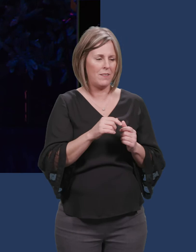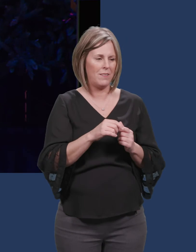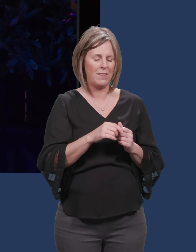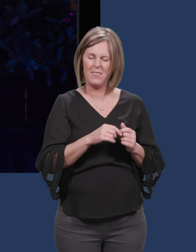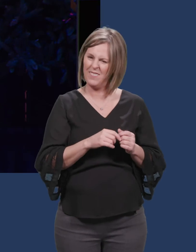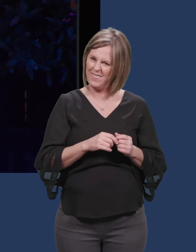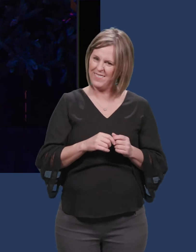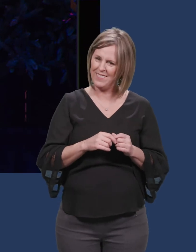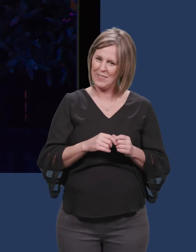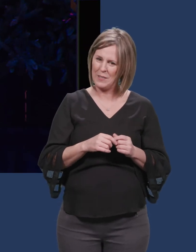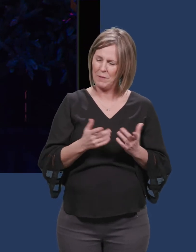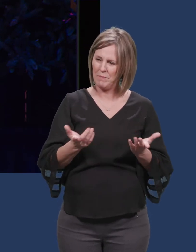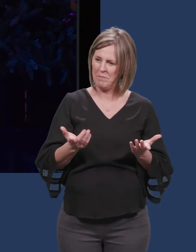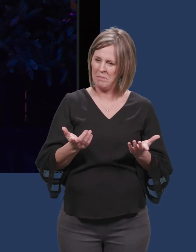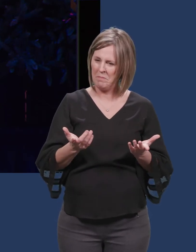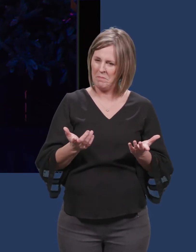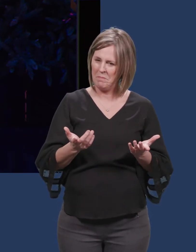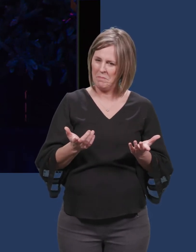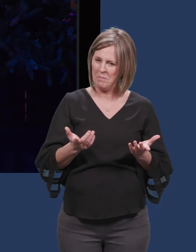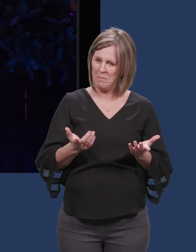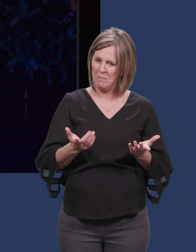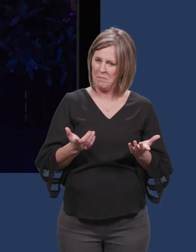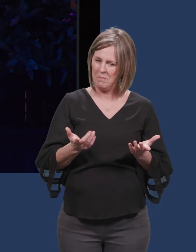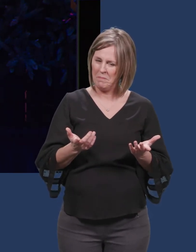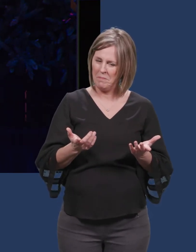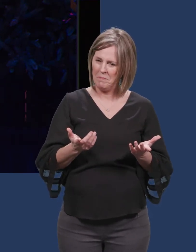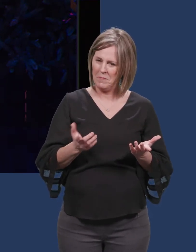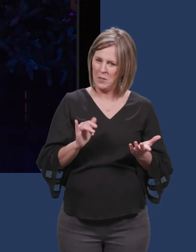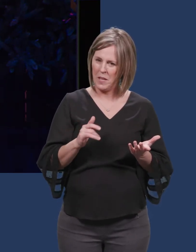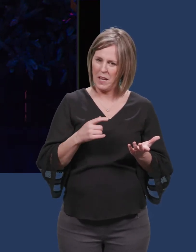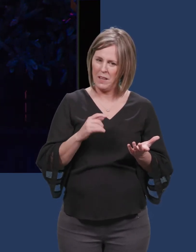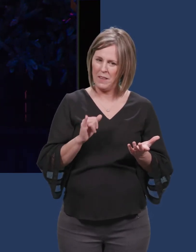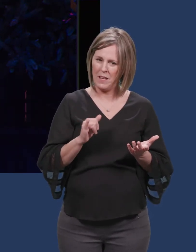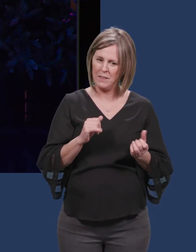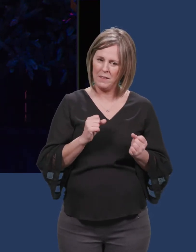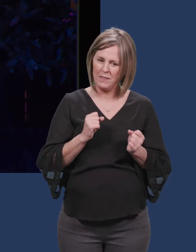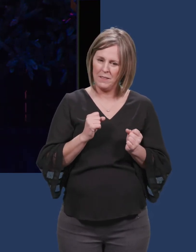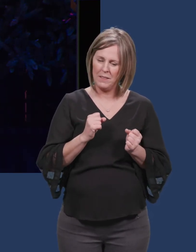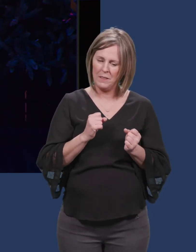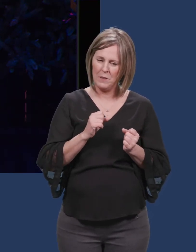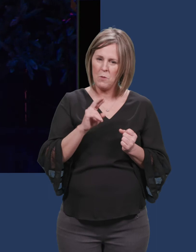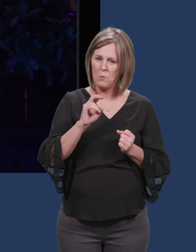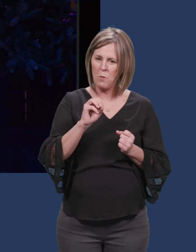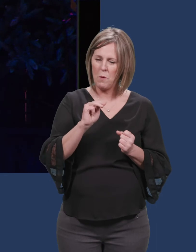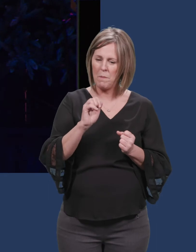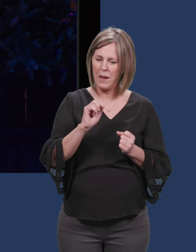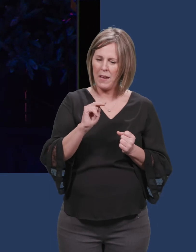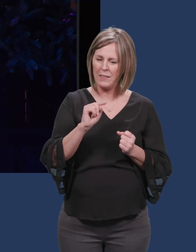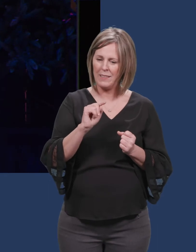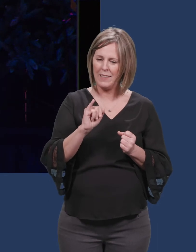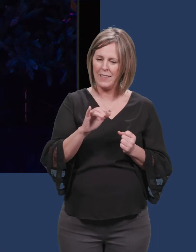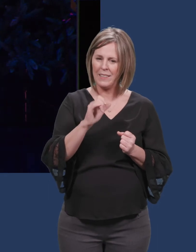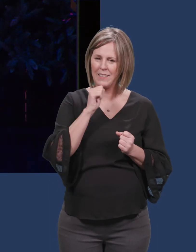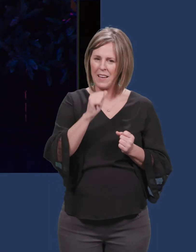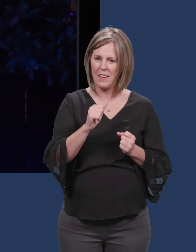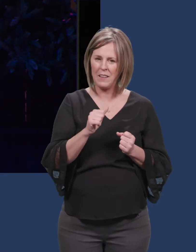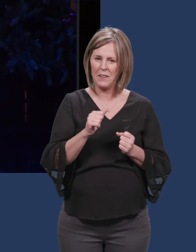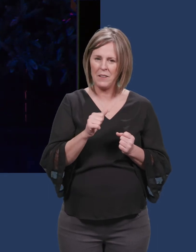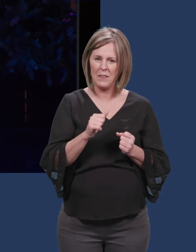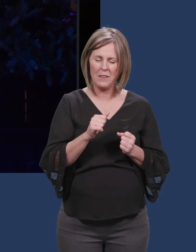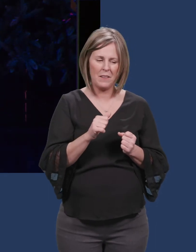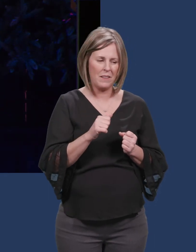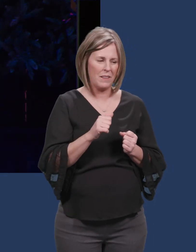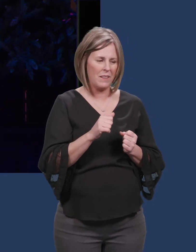It doesn't exactly just roll off the tongue, right? Not one of my more romantic moments. I love you more than COVID. Don't you love everything more